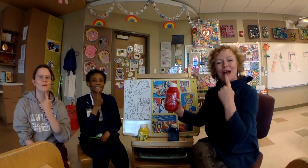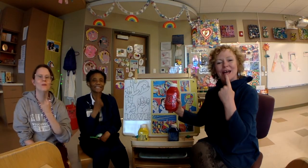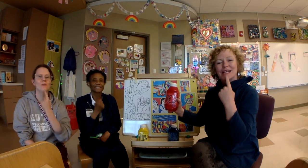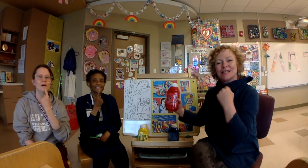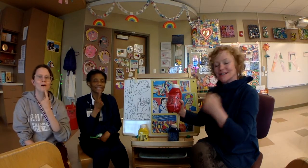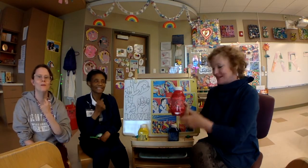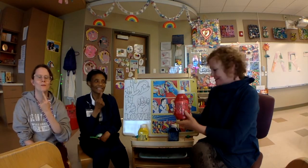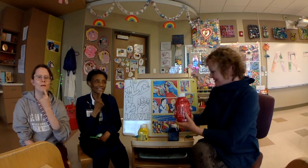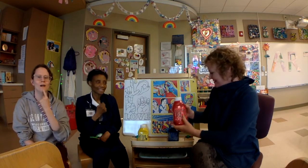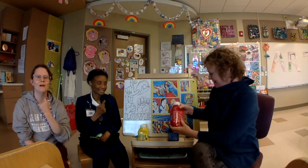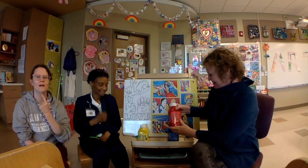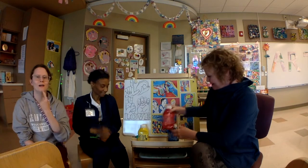Red.